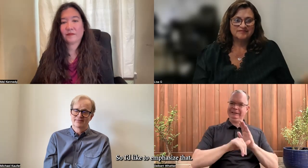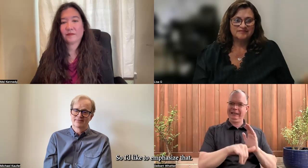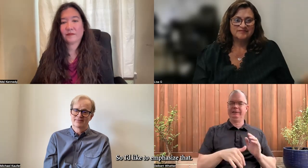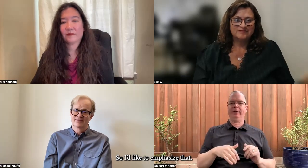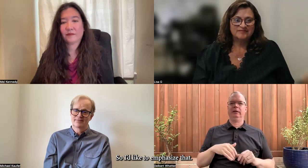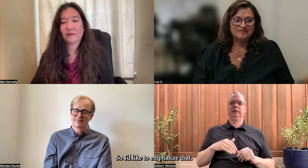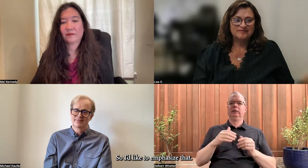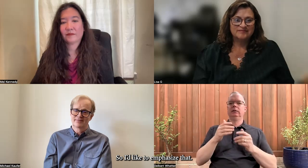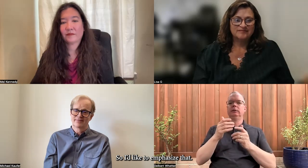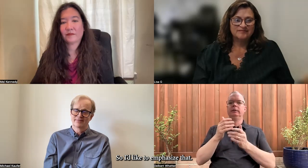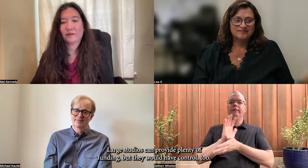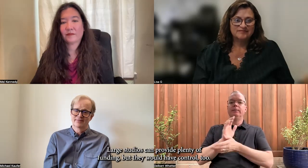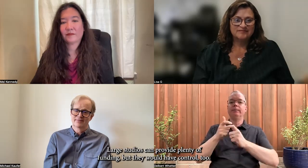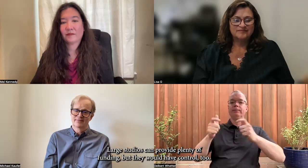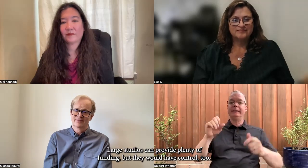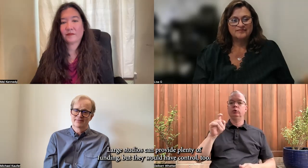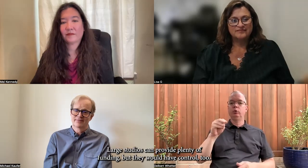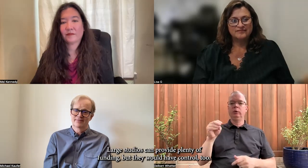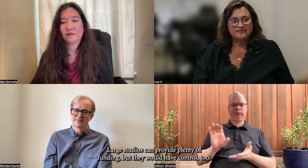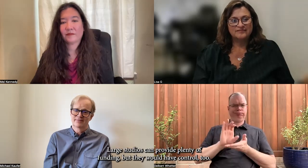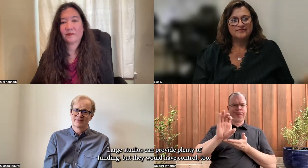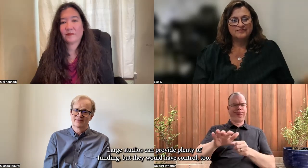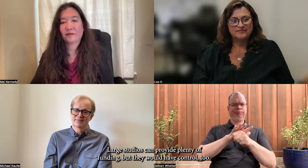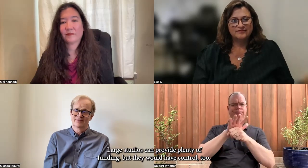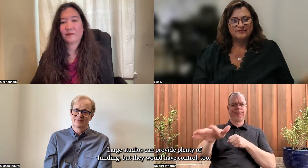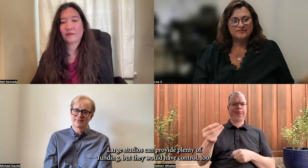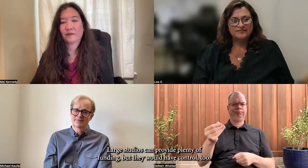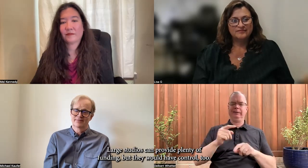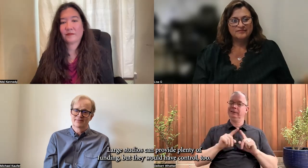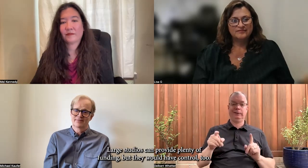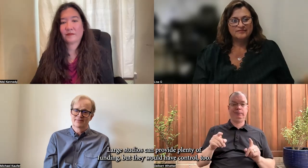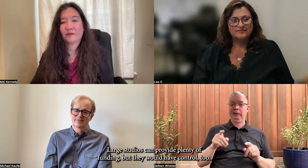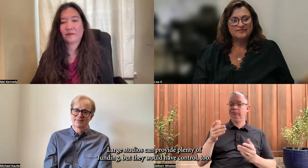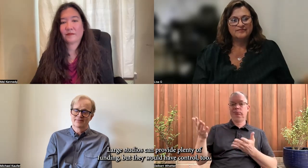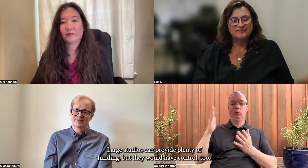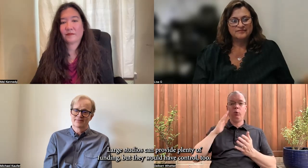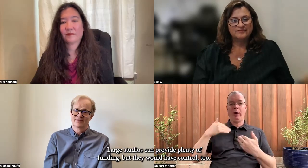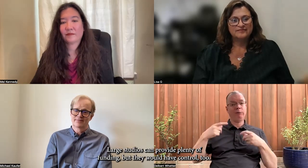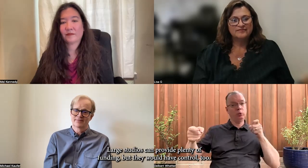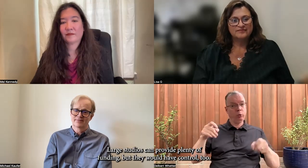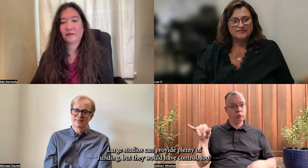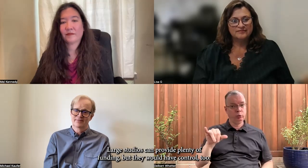that entailed. So I'd like to emphasize that. Large studios can provide plenty of funding, but they would have control too.